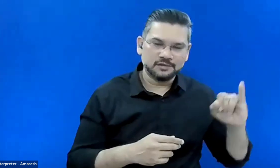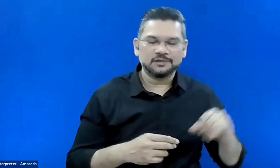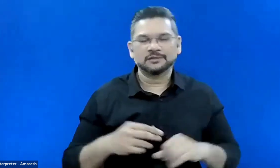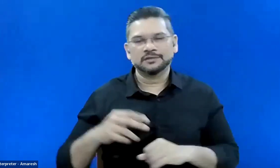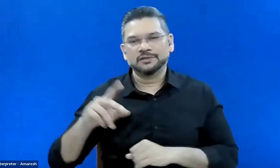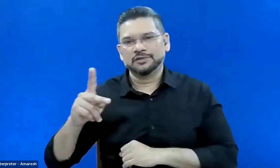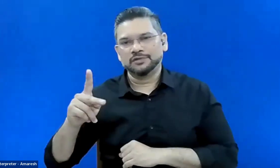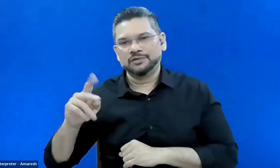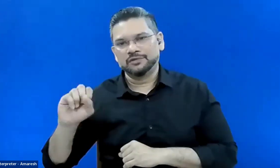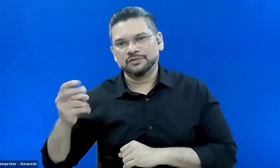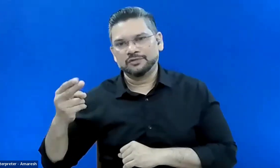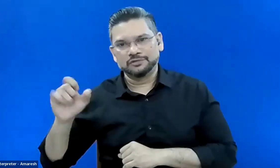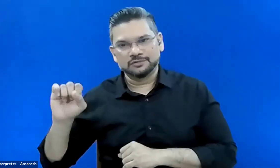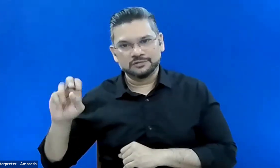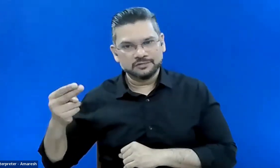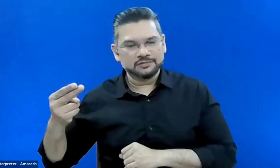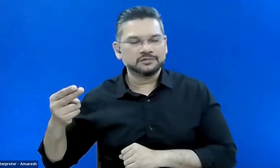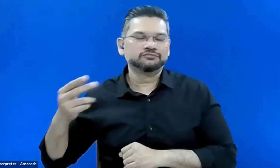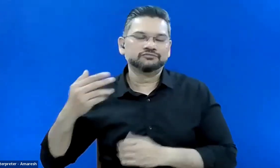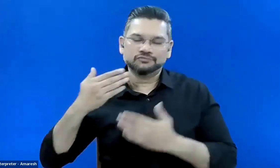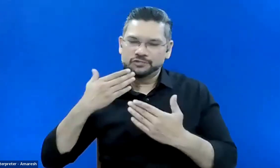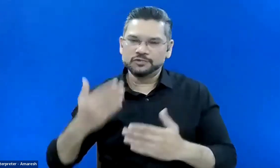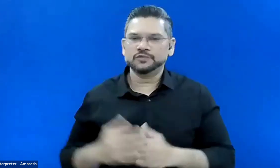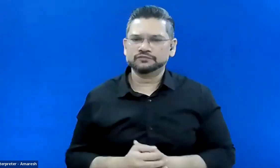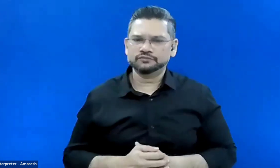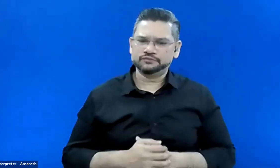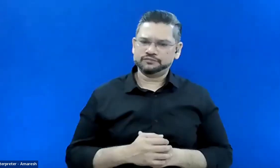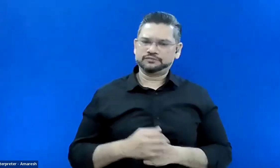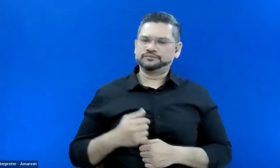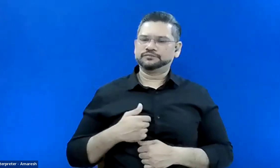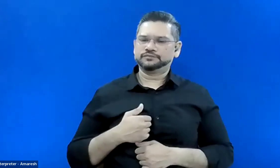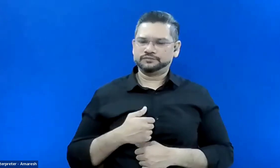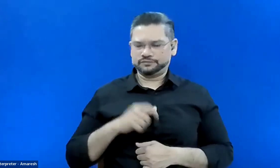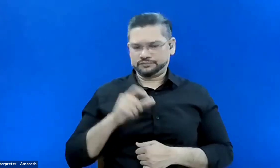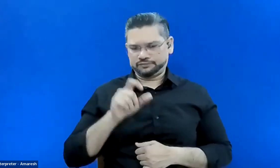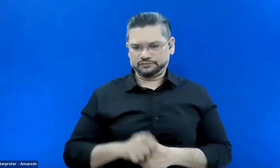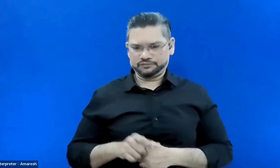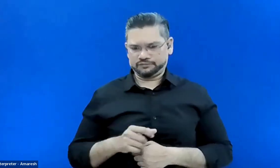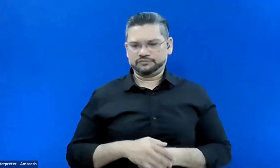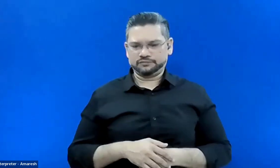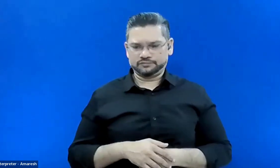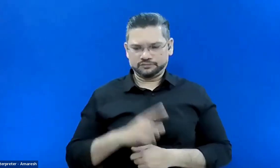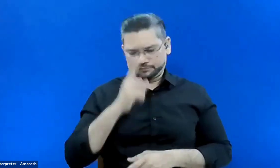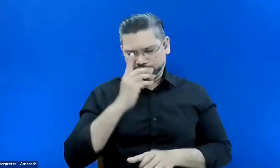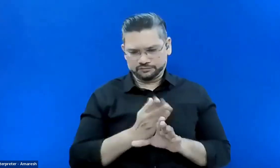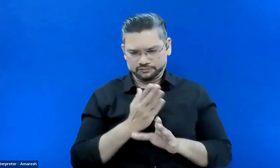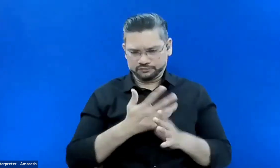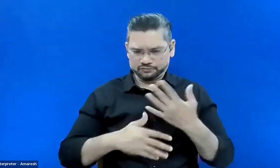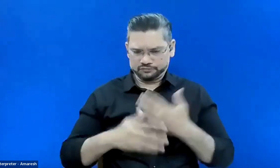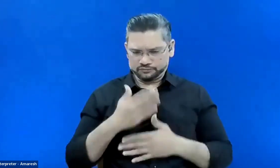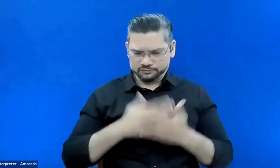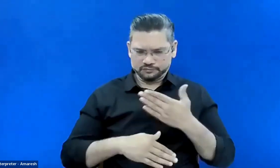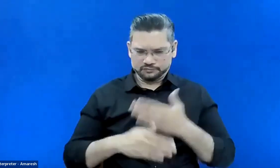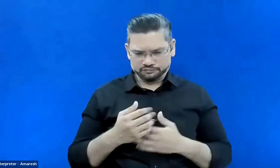Persons with a psychosocial disability face more barriers in employment sector.